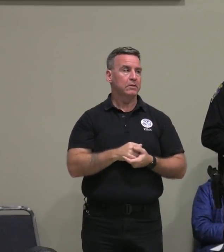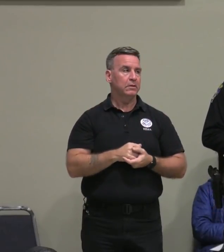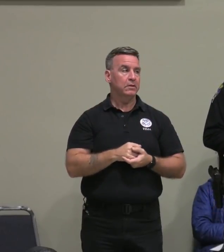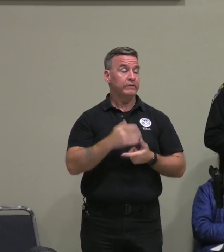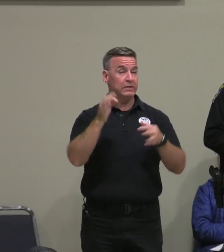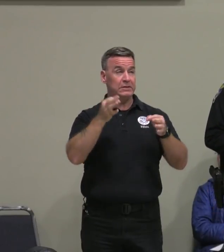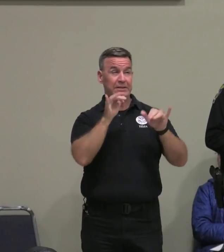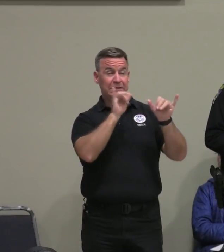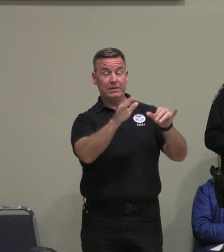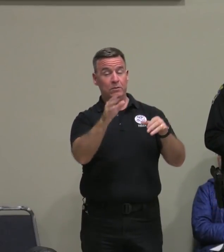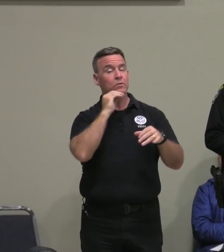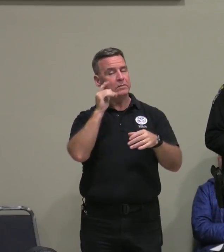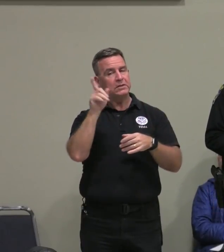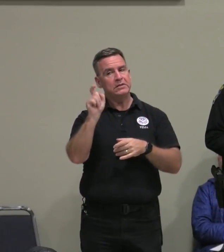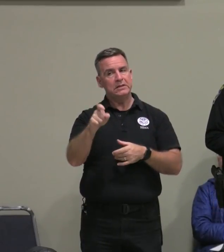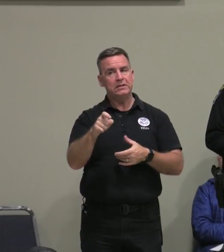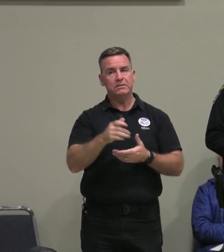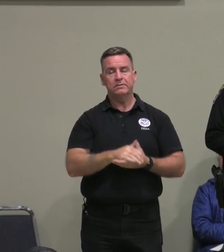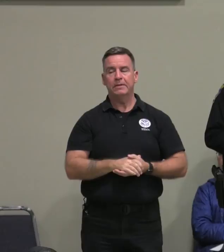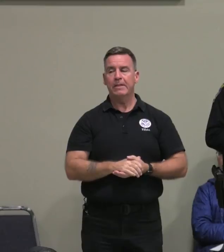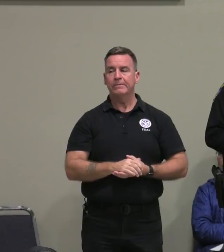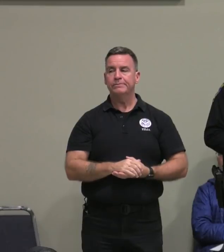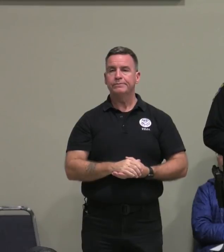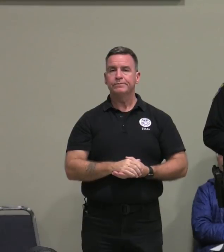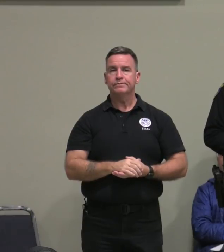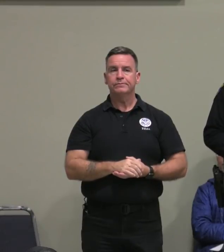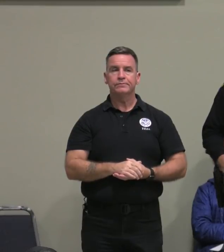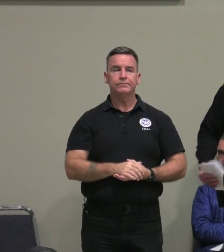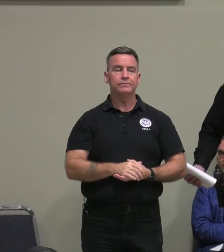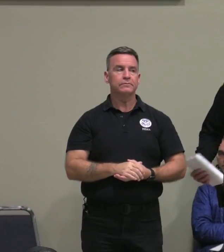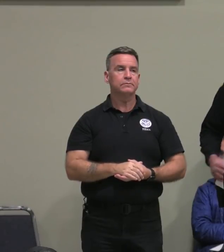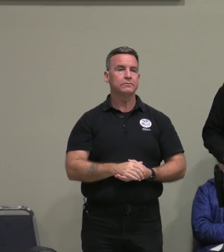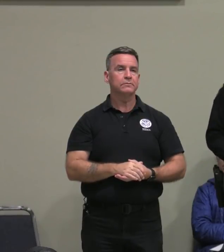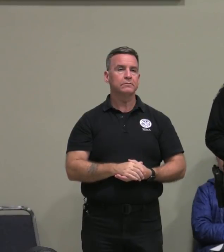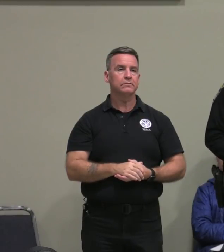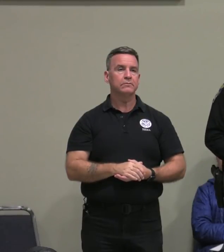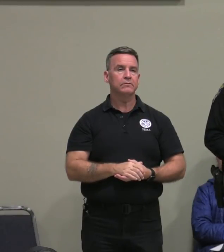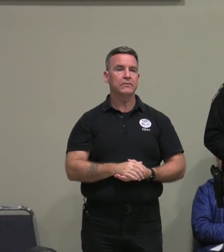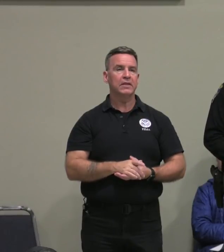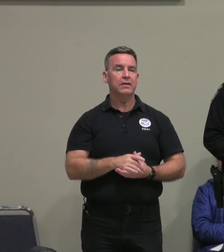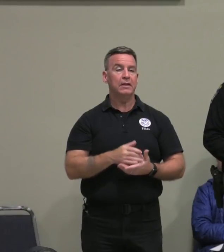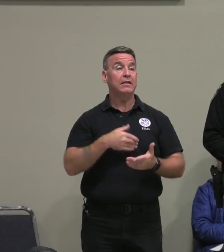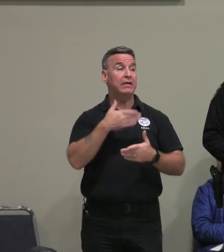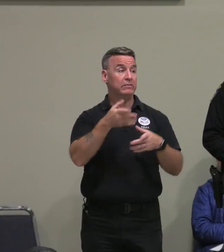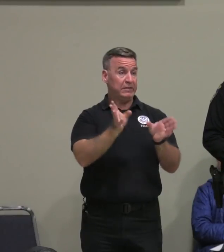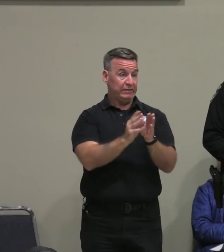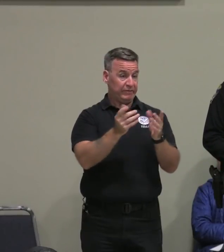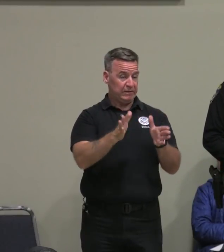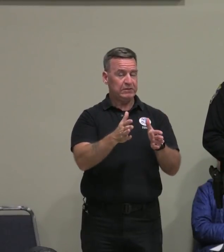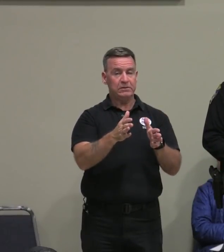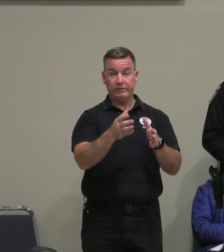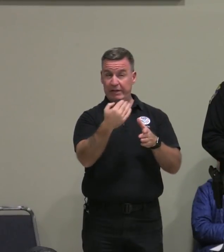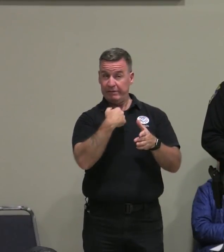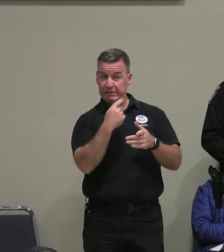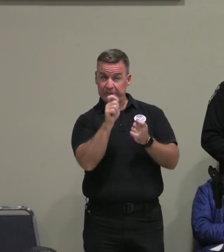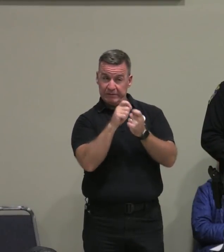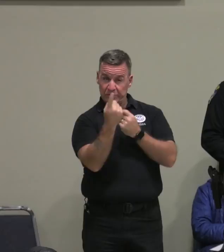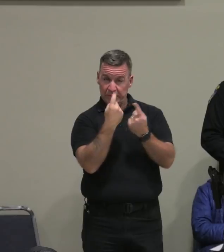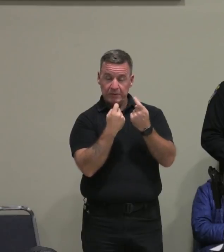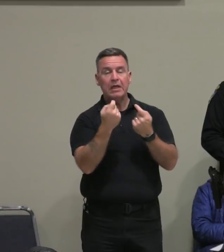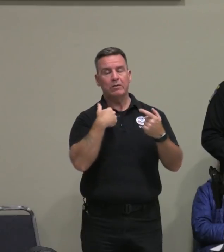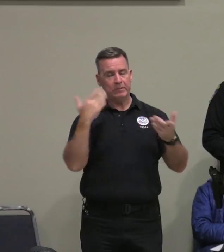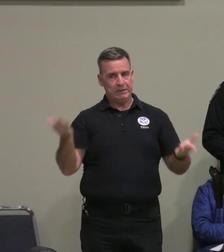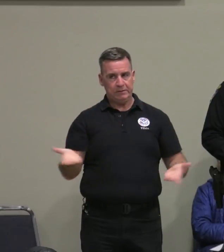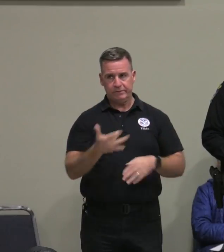choose to stay in your home when you return. Like all of us, I'll be here afterwards for specific questions. And